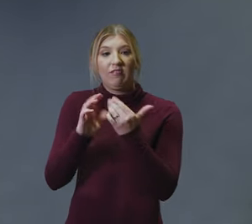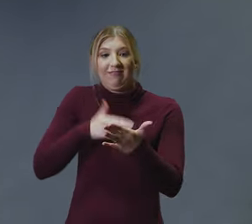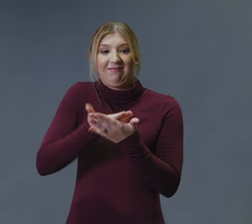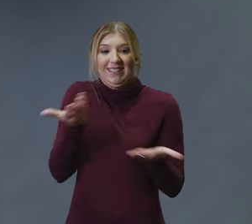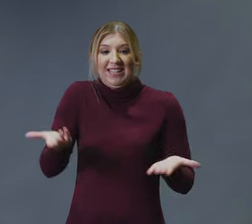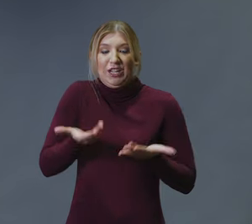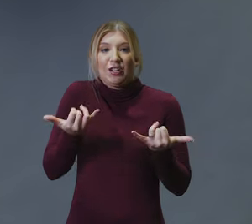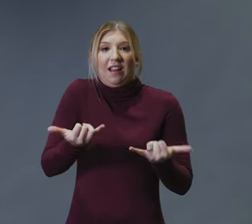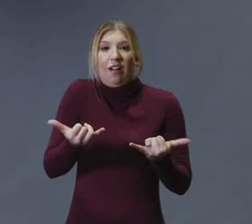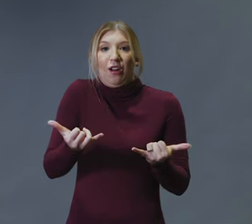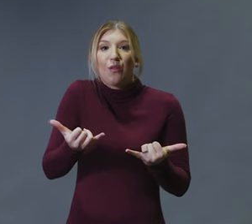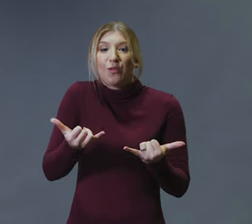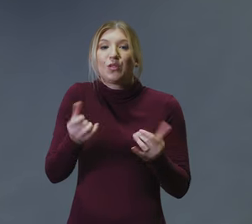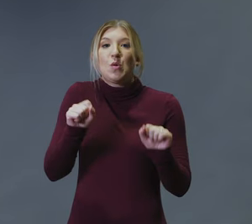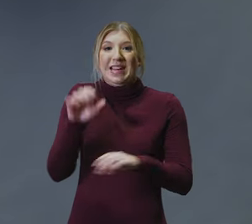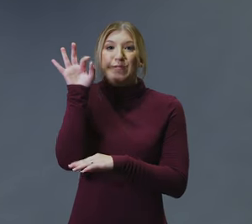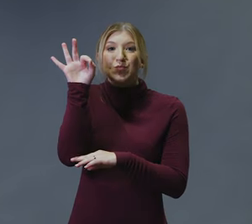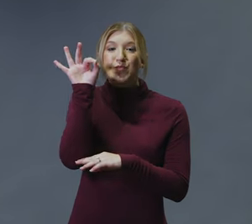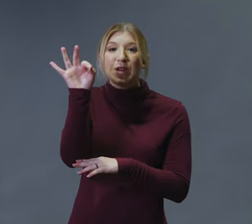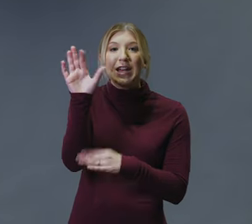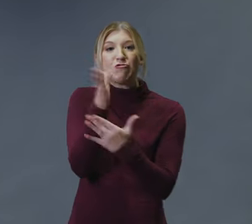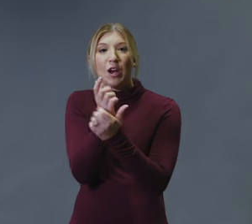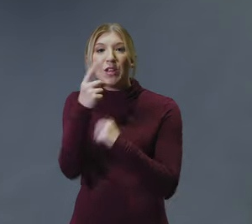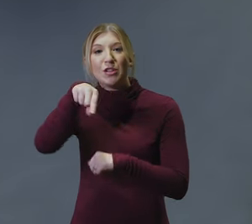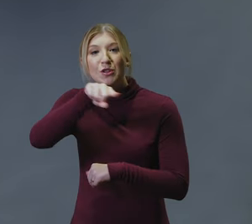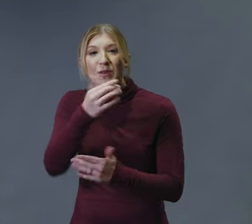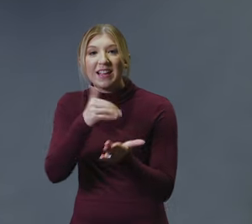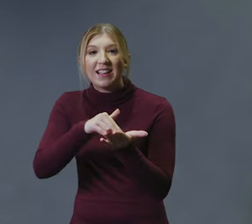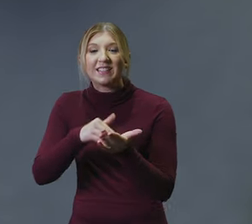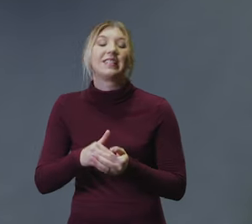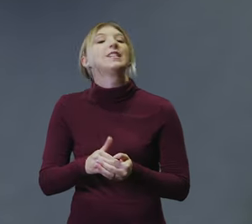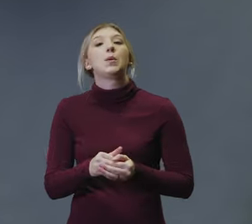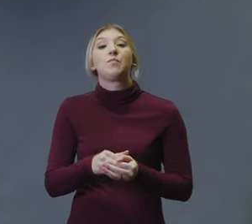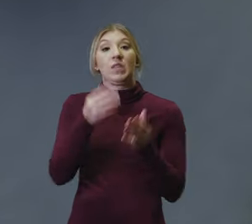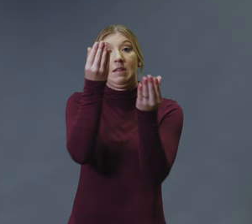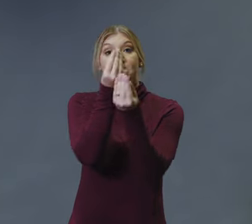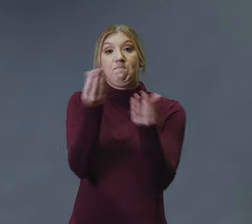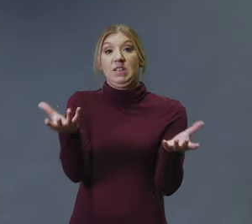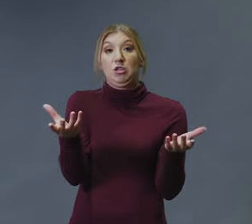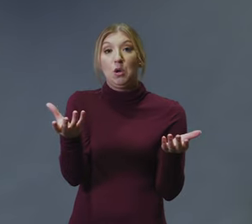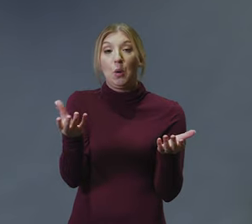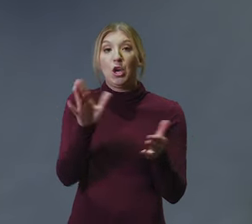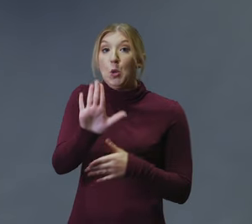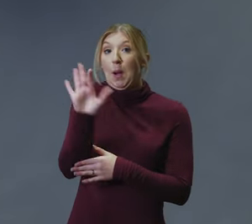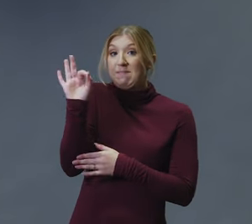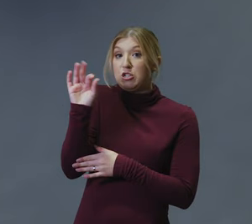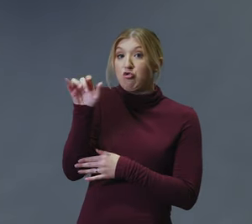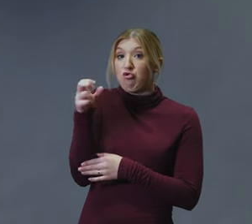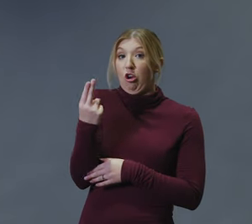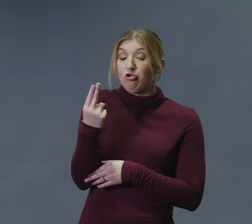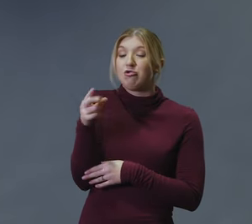point where I'm able to preach with you guys again. I just want to let you know that your Pastor